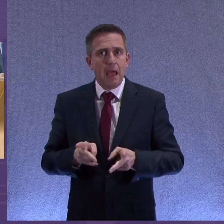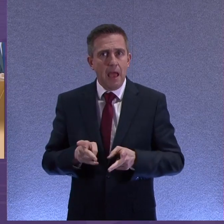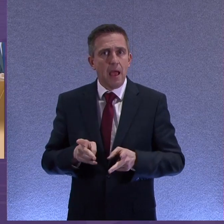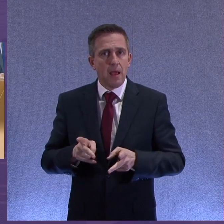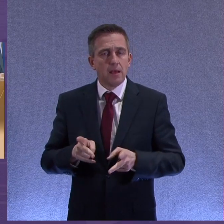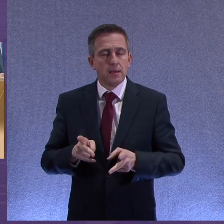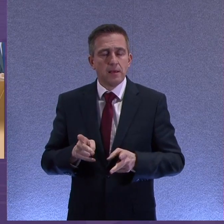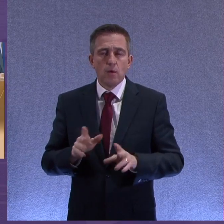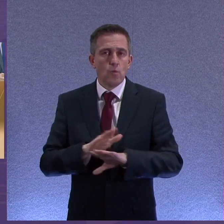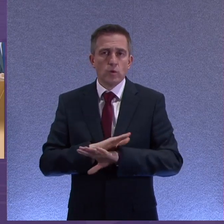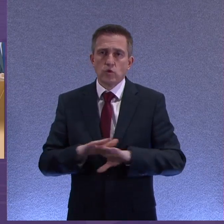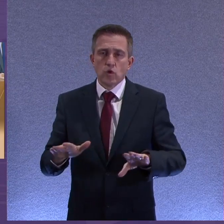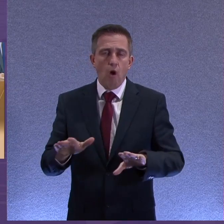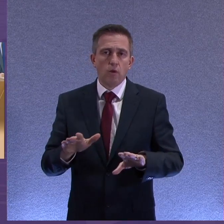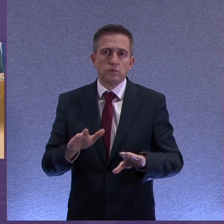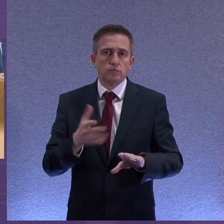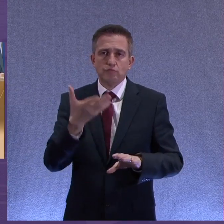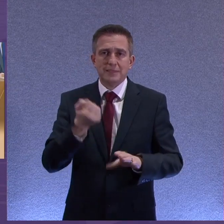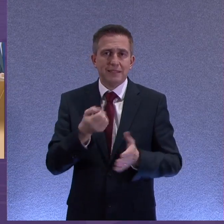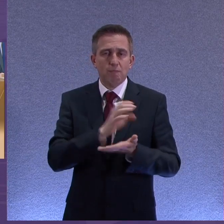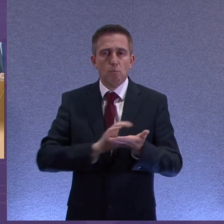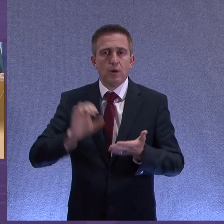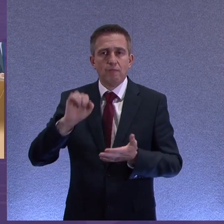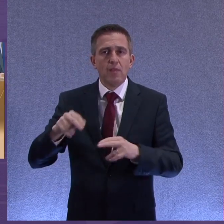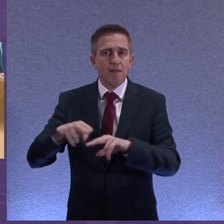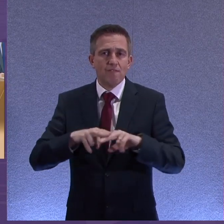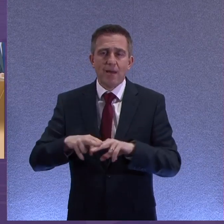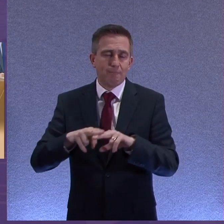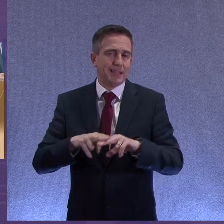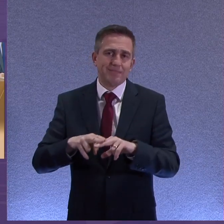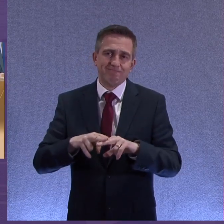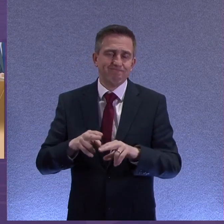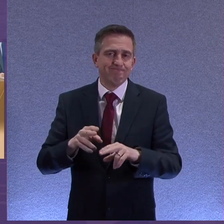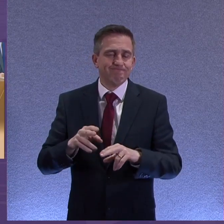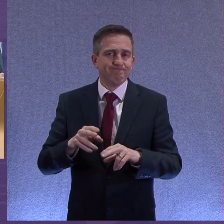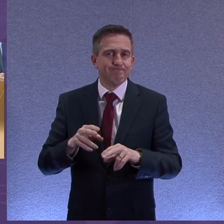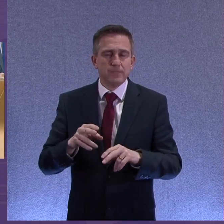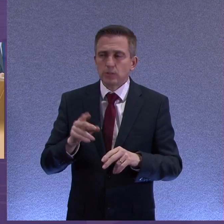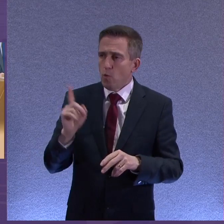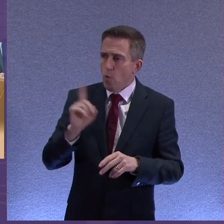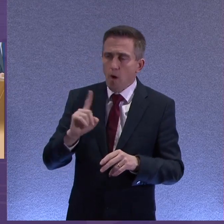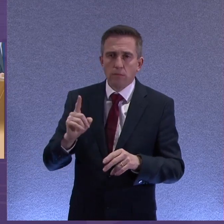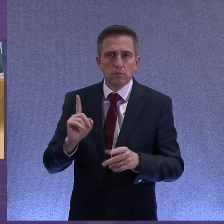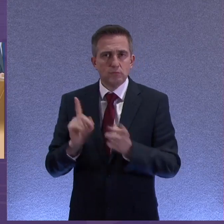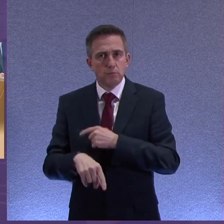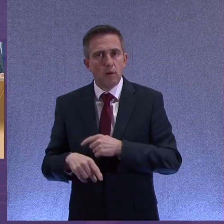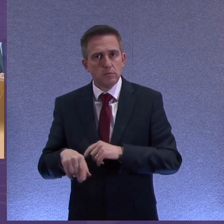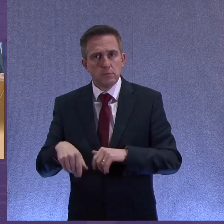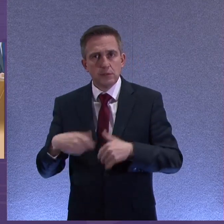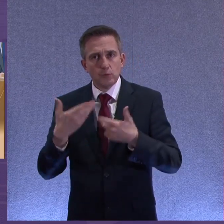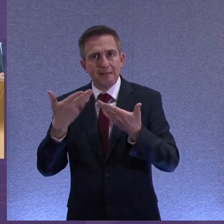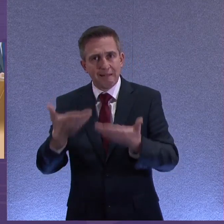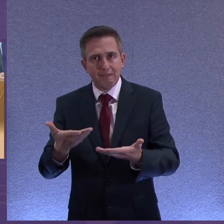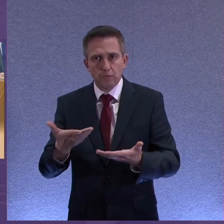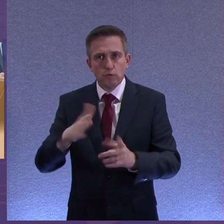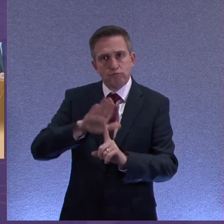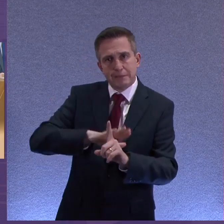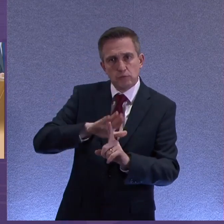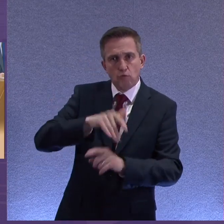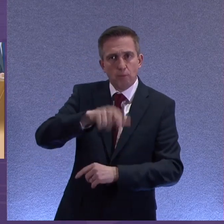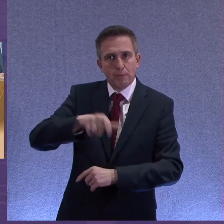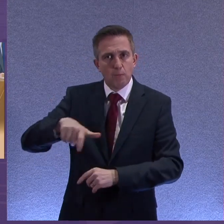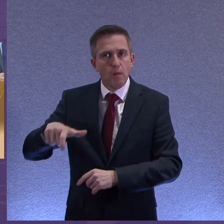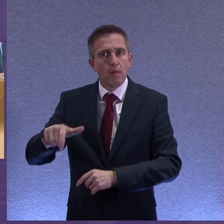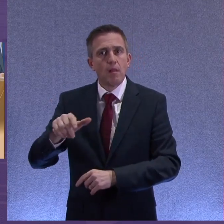stands, would not get, or their families would not get, the death in service payment. What immediate actions have been taken to reassure those individuals that their families